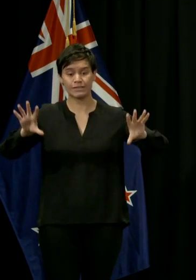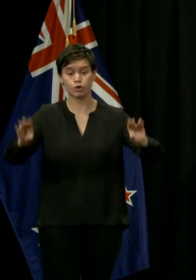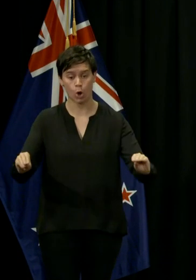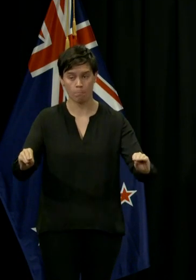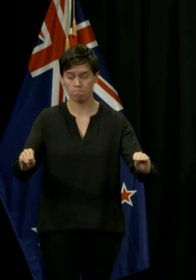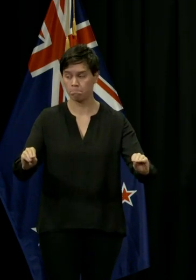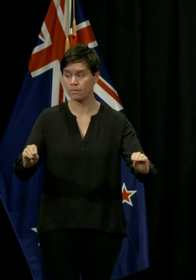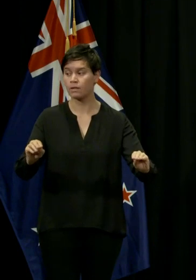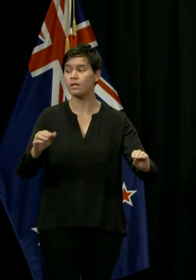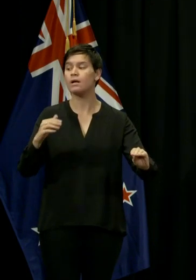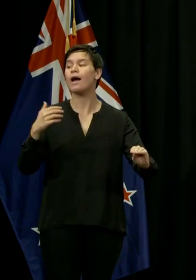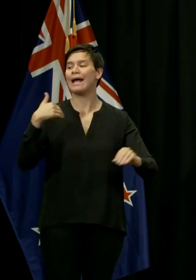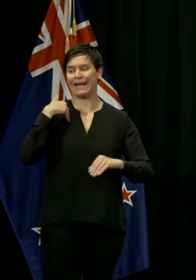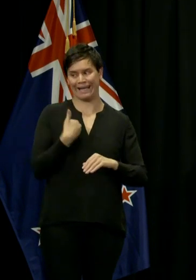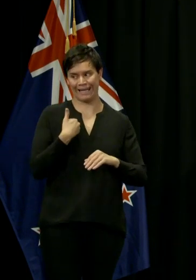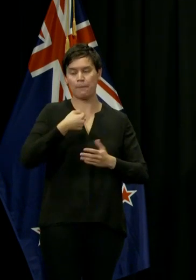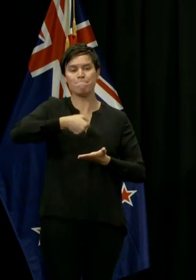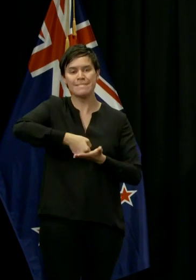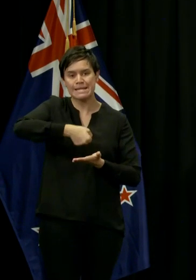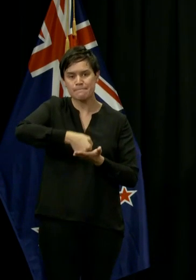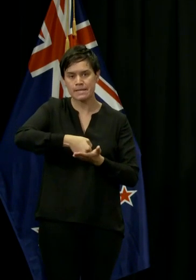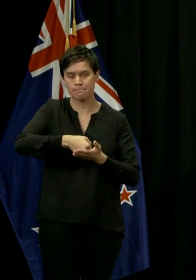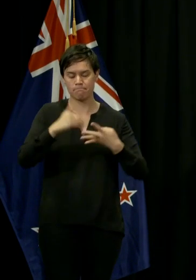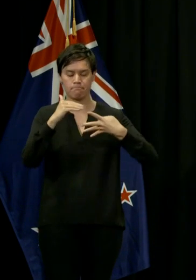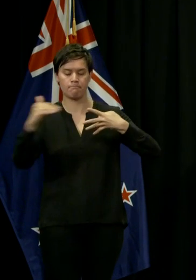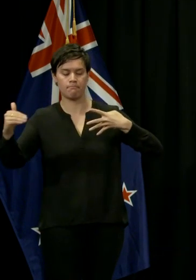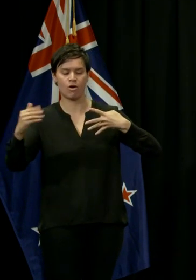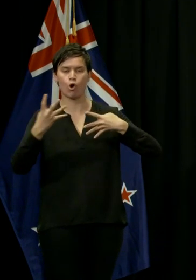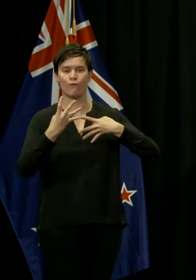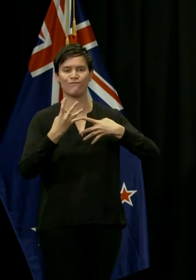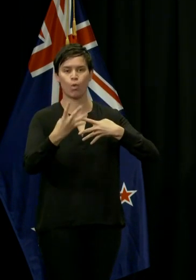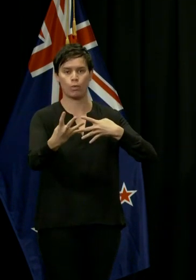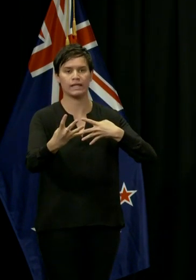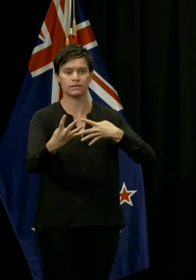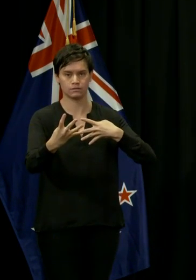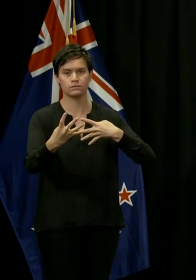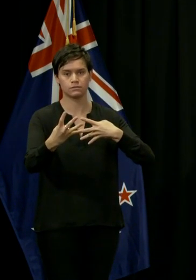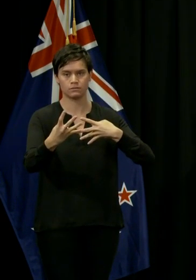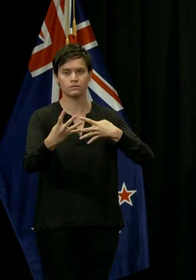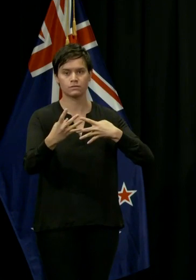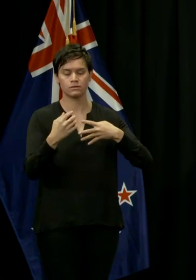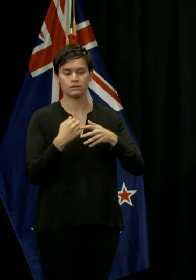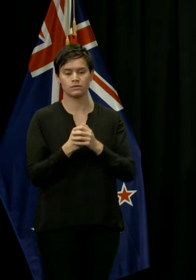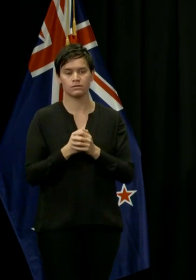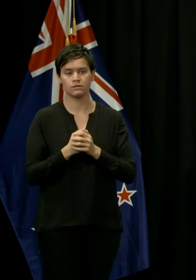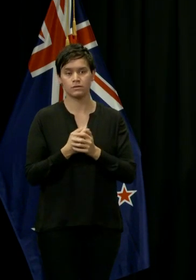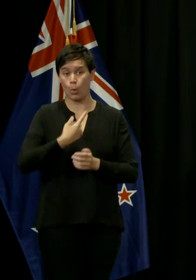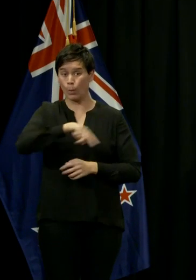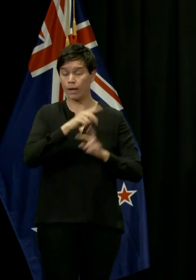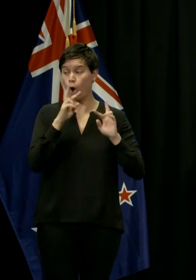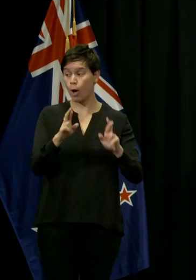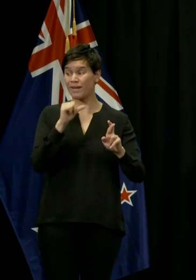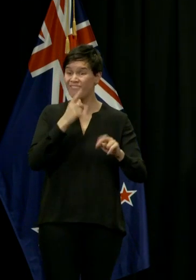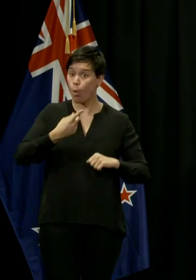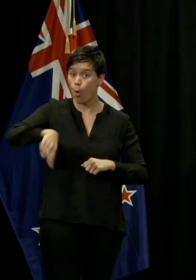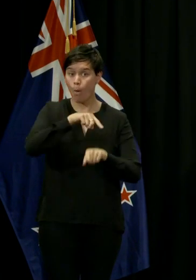of that, 4 weeks is the minimum of what will be required. What we of course hope is that with everyone complying with